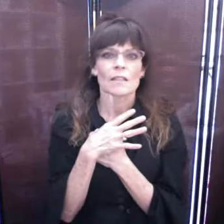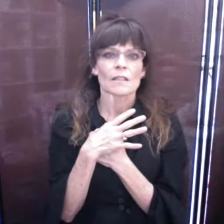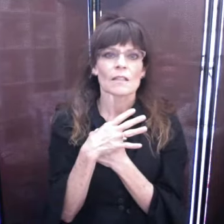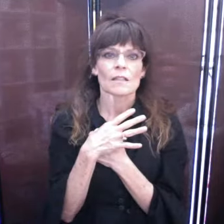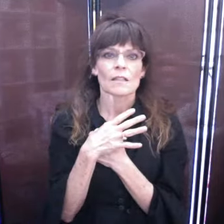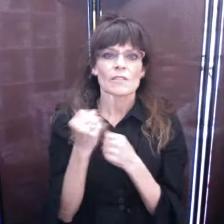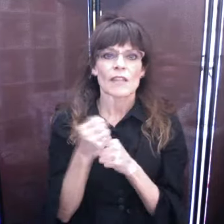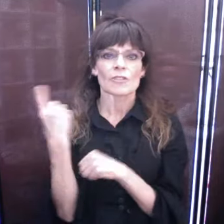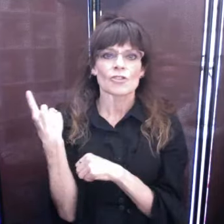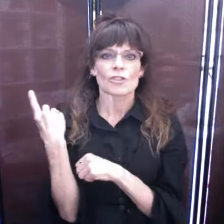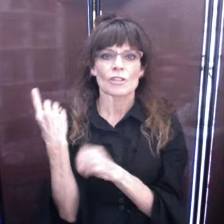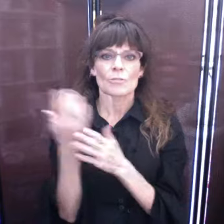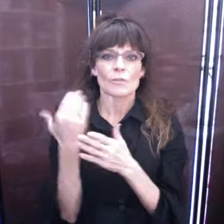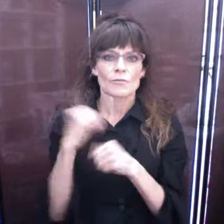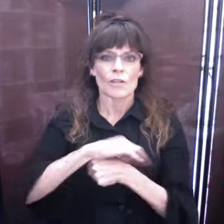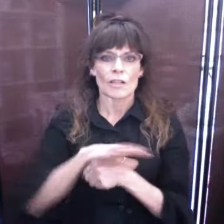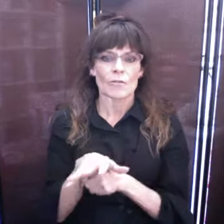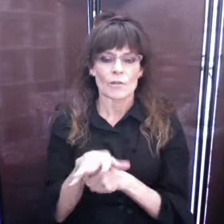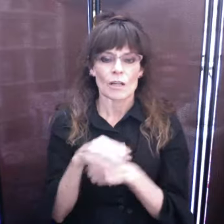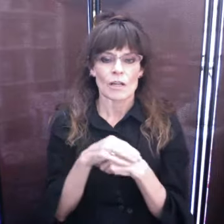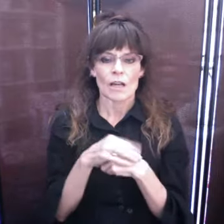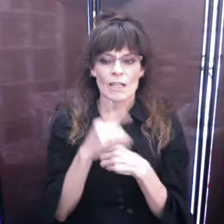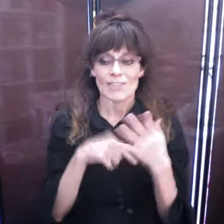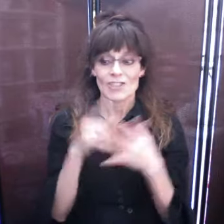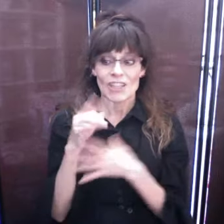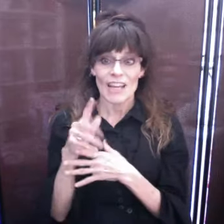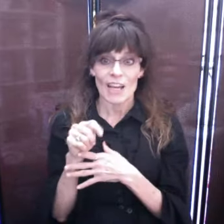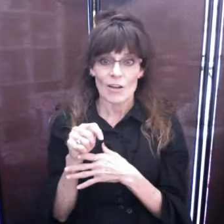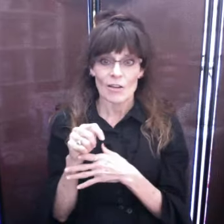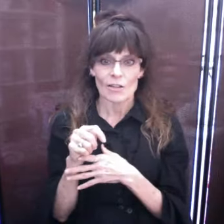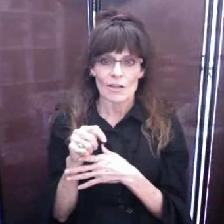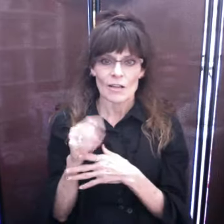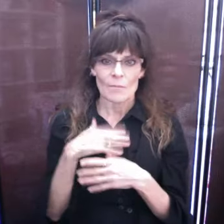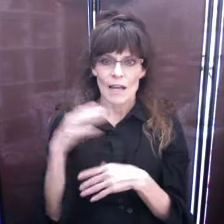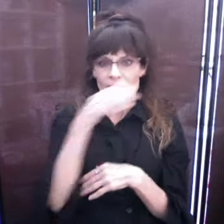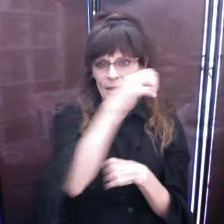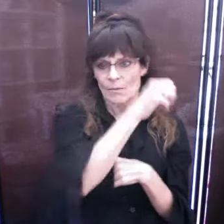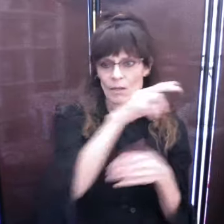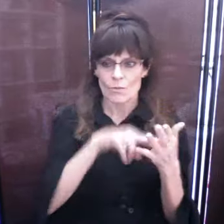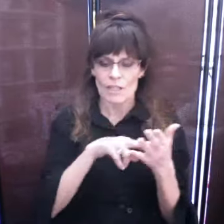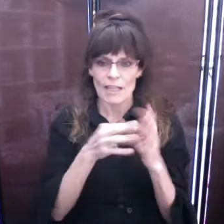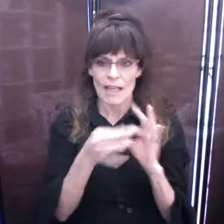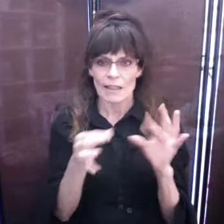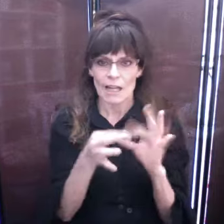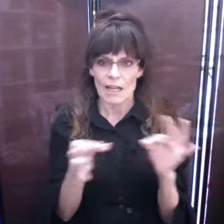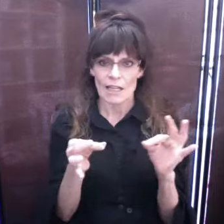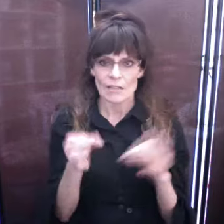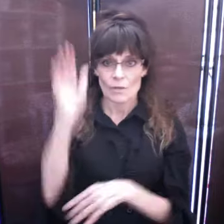right, before everything shut down. I said, hey, check it out. By my estimations, we're reading that part of the line. Raising your hand at the end of the meeting